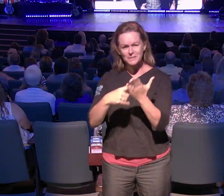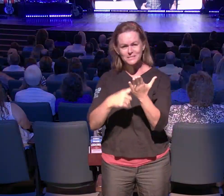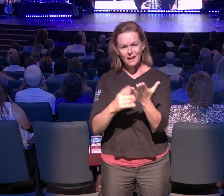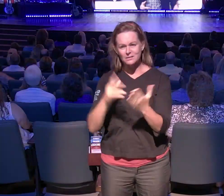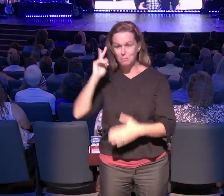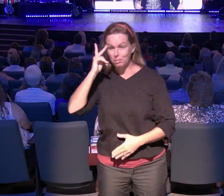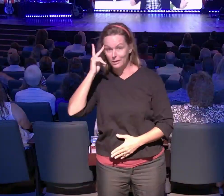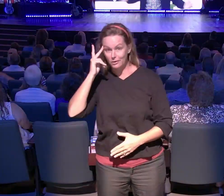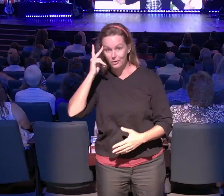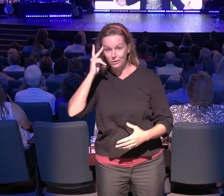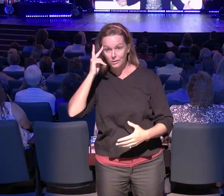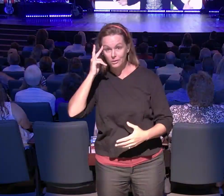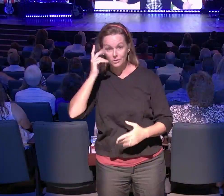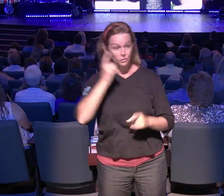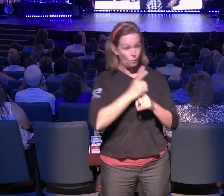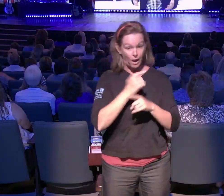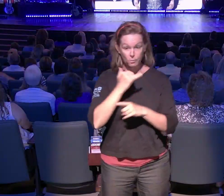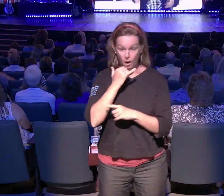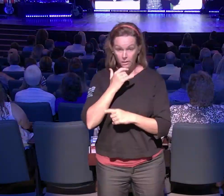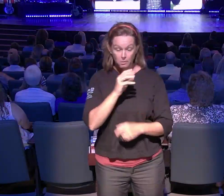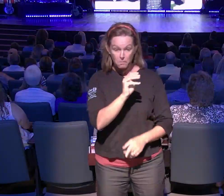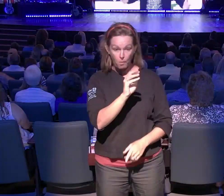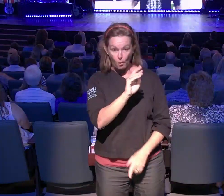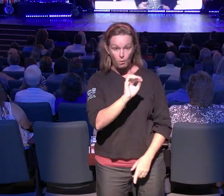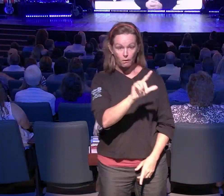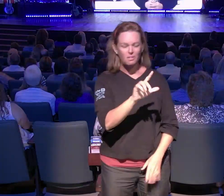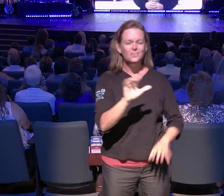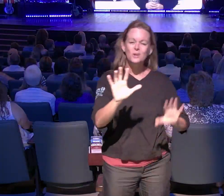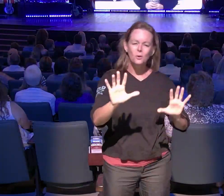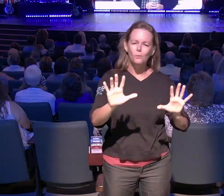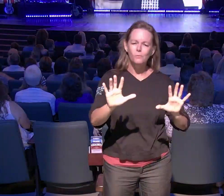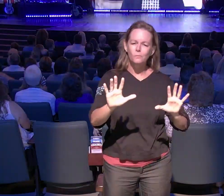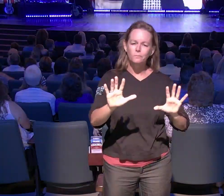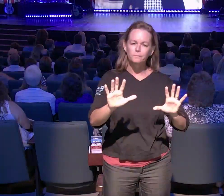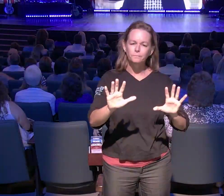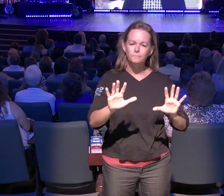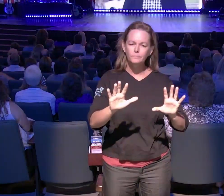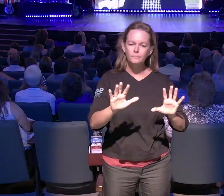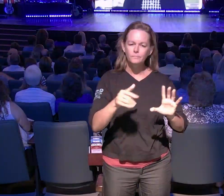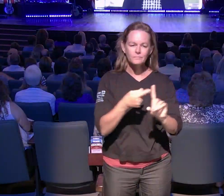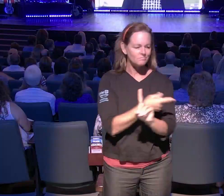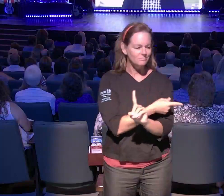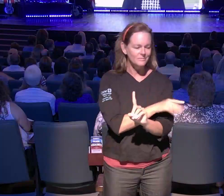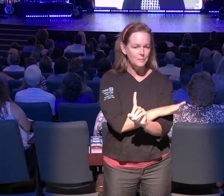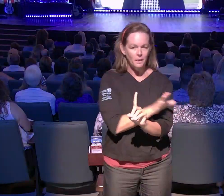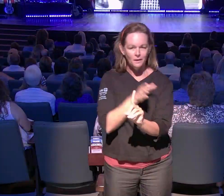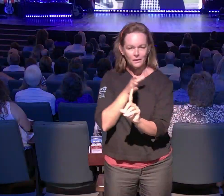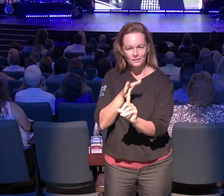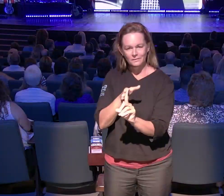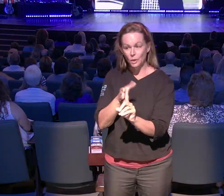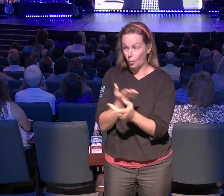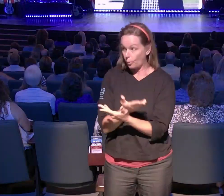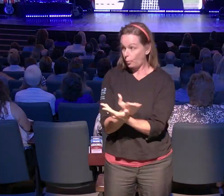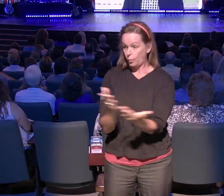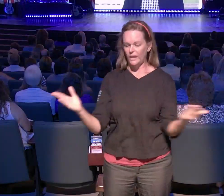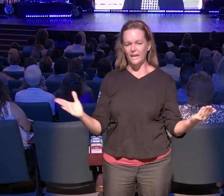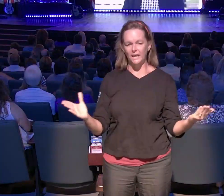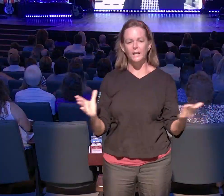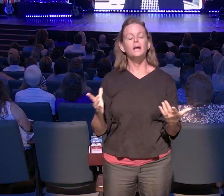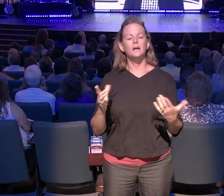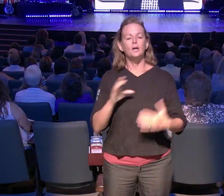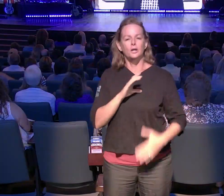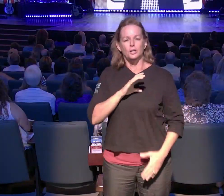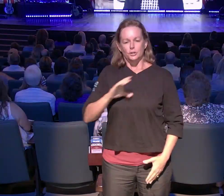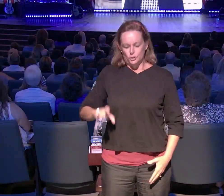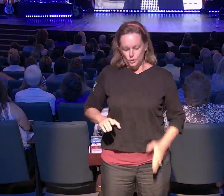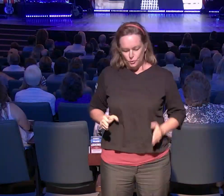moral reasons that have led to the conflict and division that we're experiencing today, but rather I want to address how we, as the church,